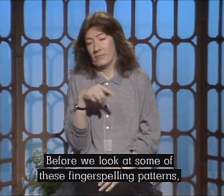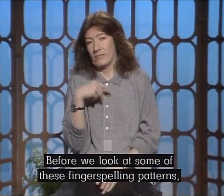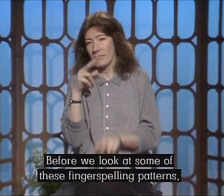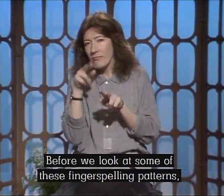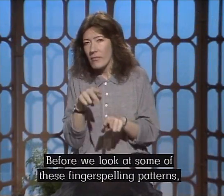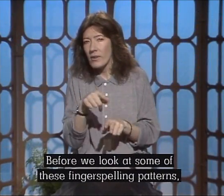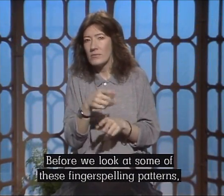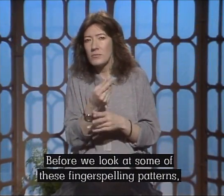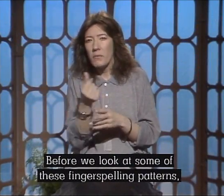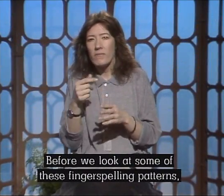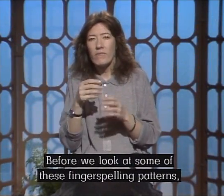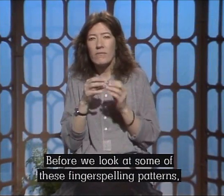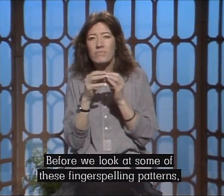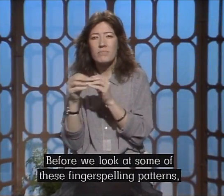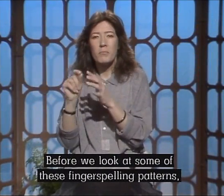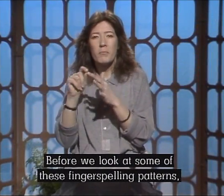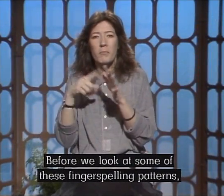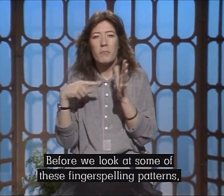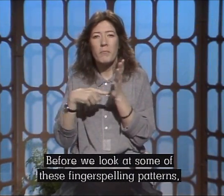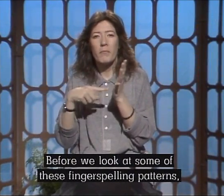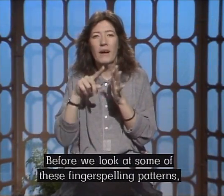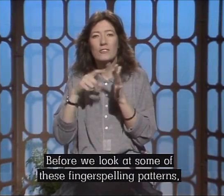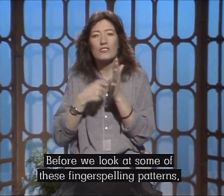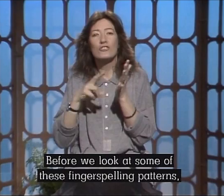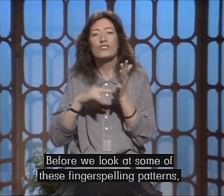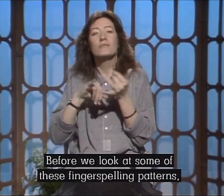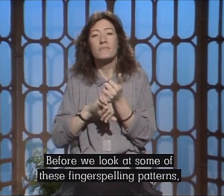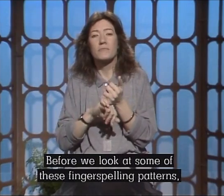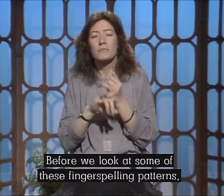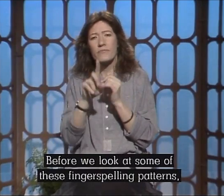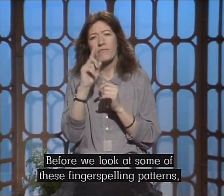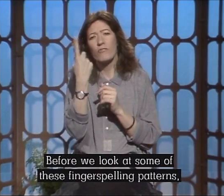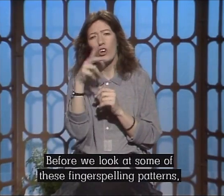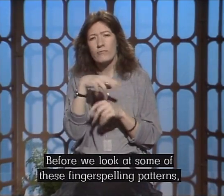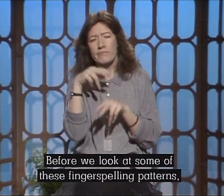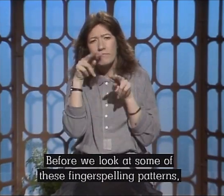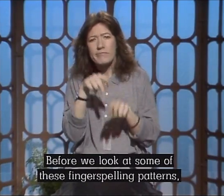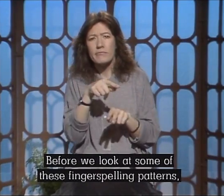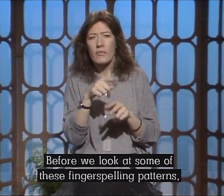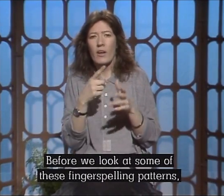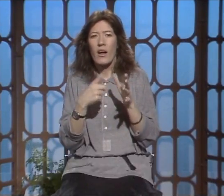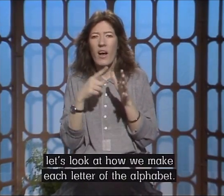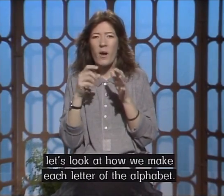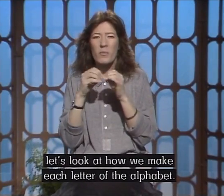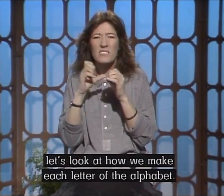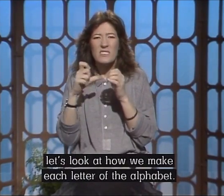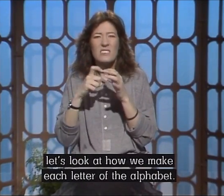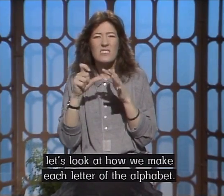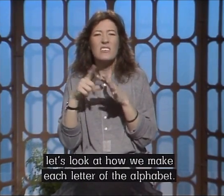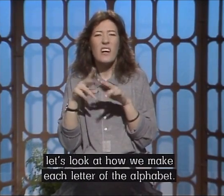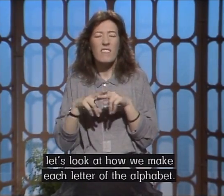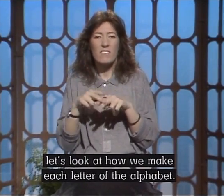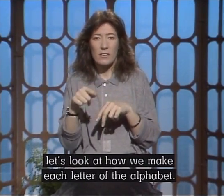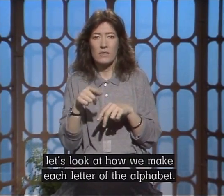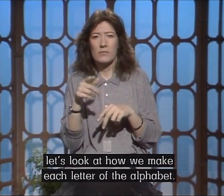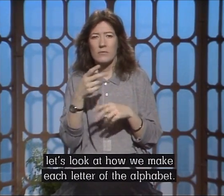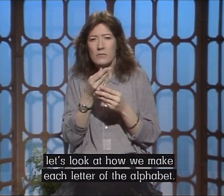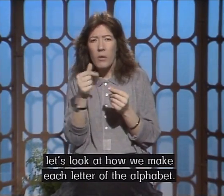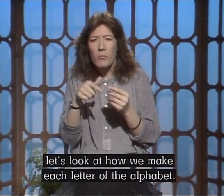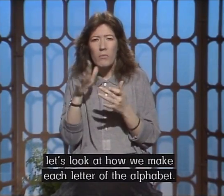In a moment, we'll look at some of these fingerspelling patterns, but before we do, let's look at the alphabet and some important points about the way